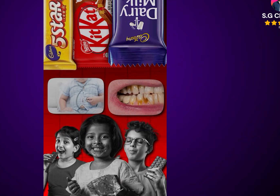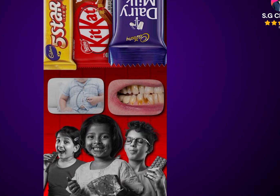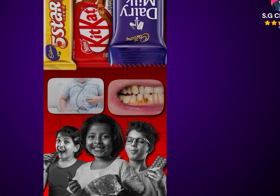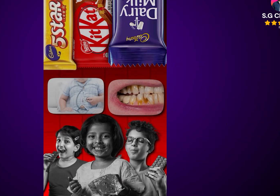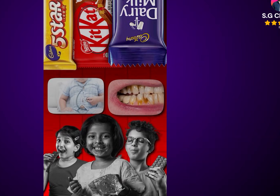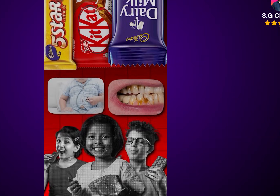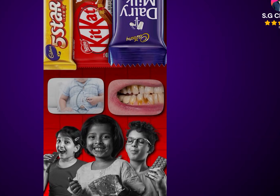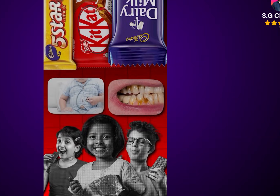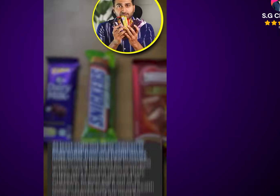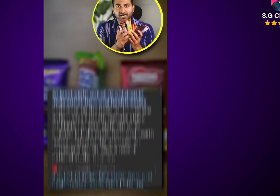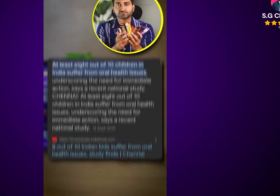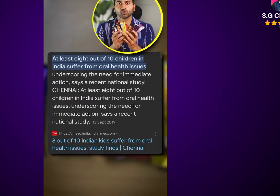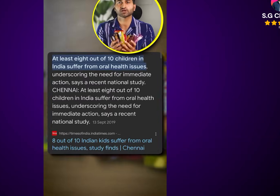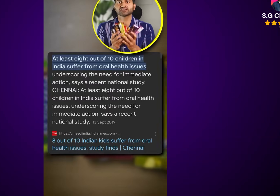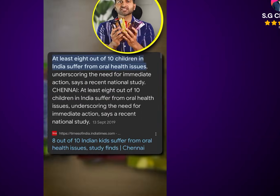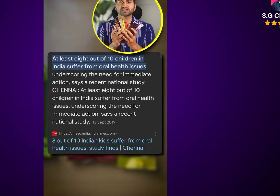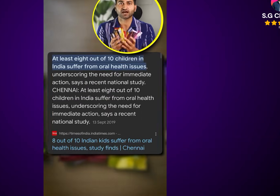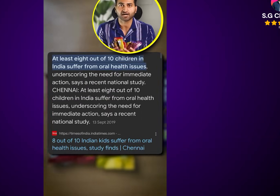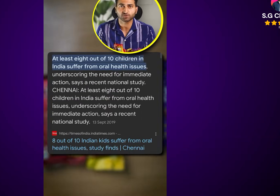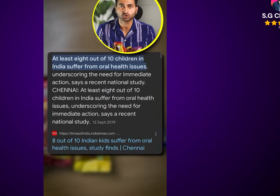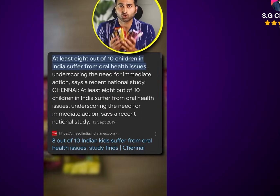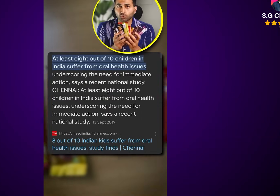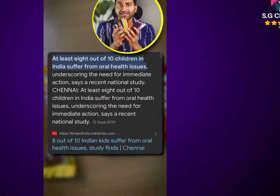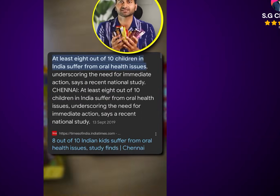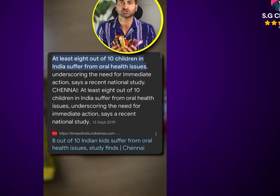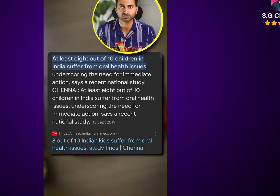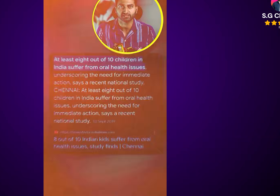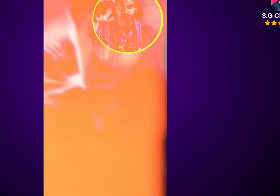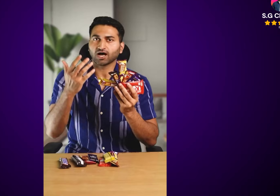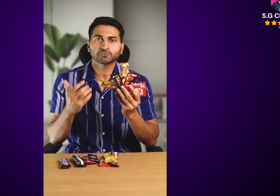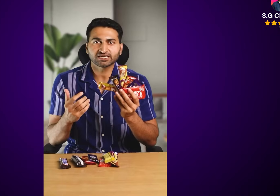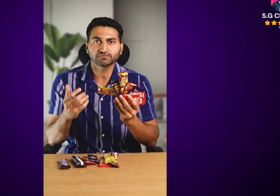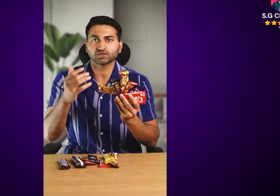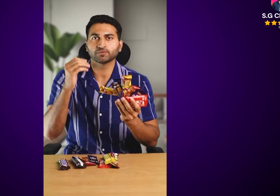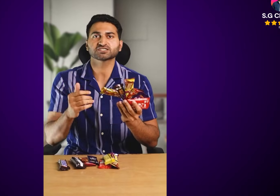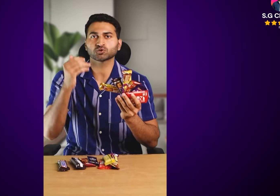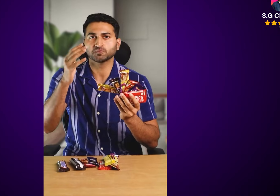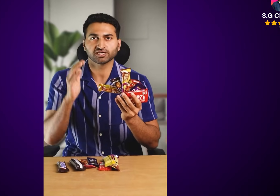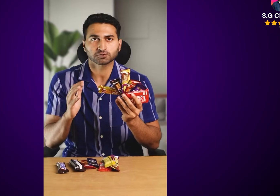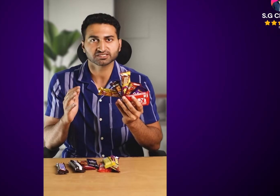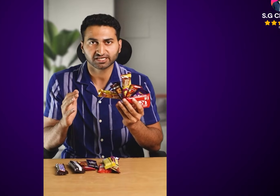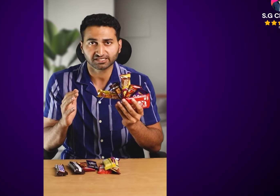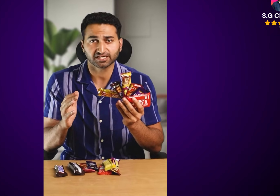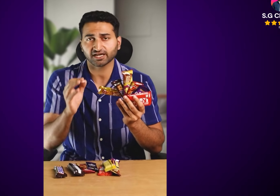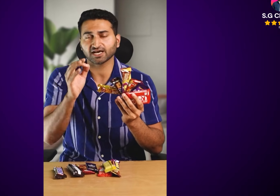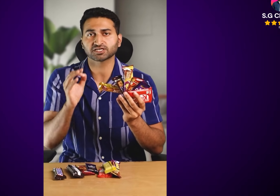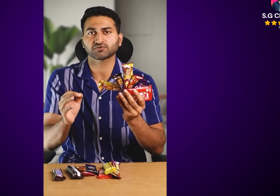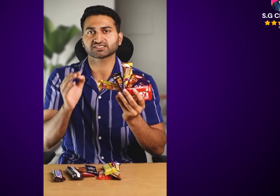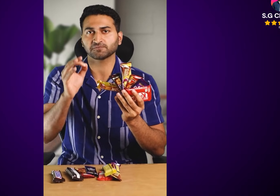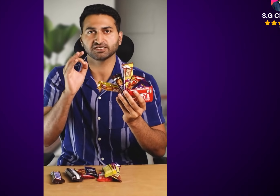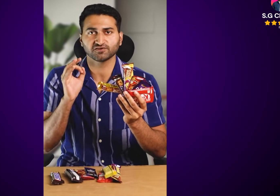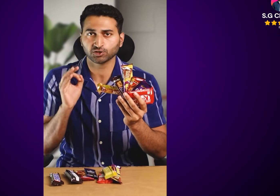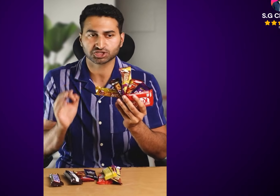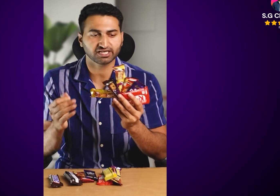vegetable fats. Mass market high cocoa options. Look for dark chocolate variants like Amul 75%